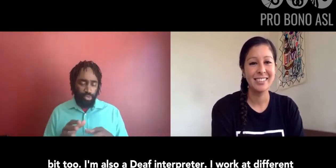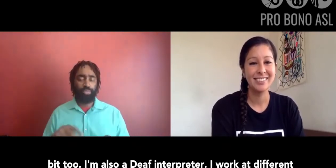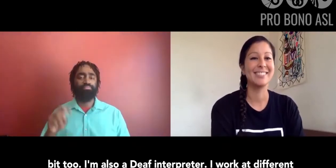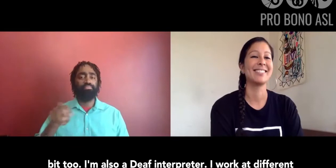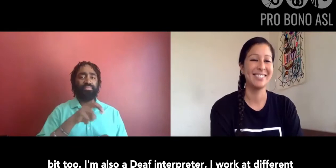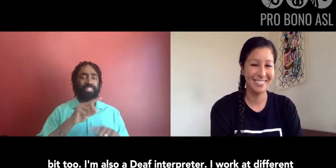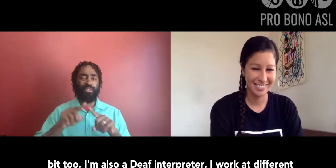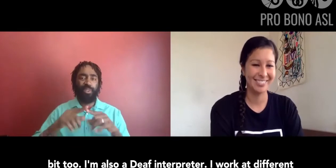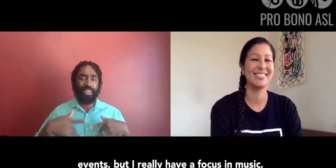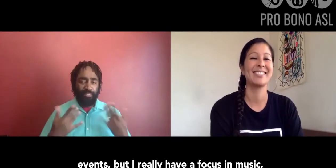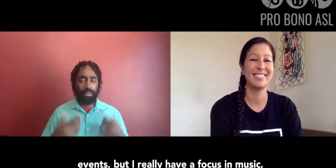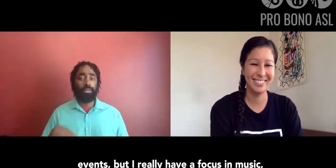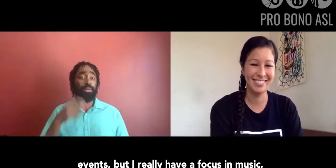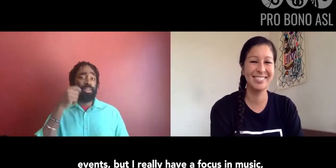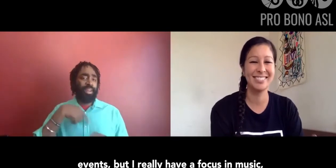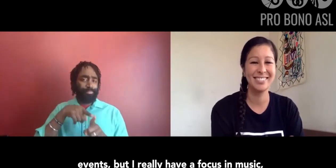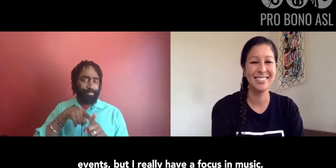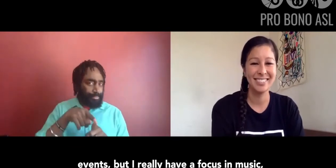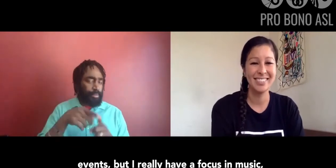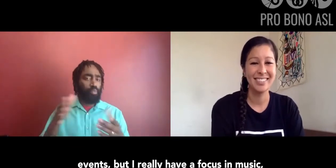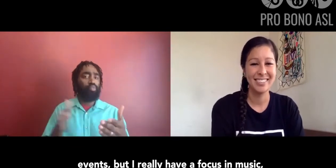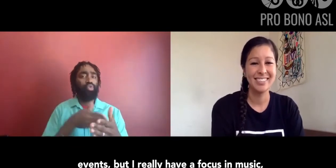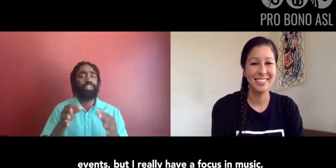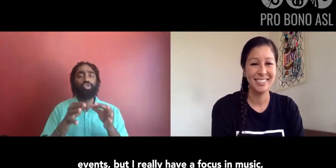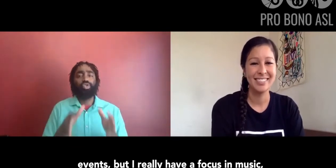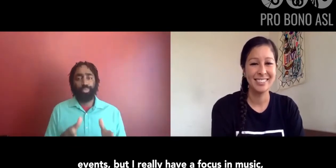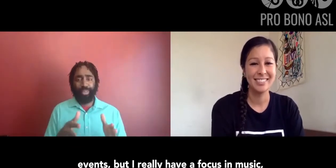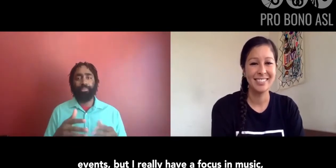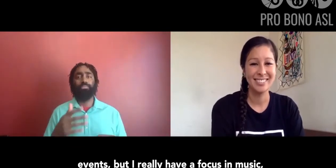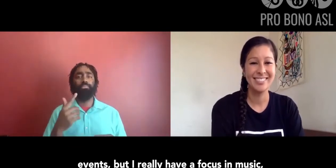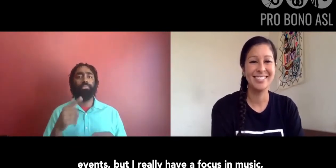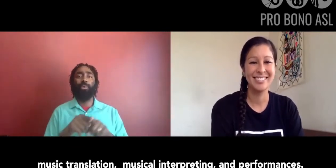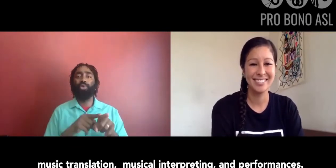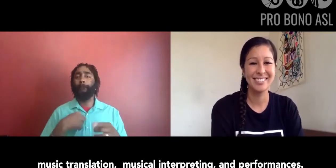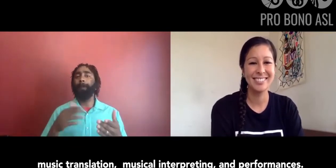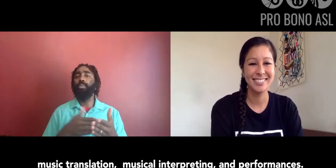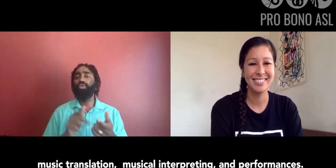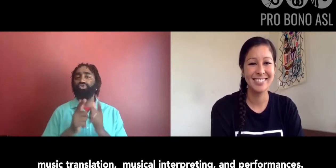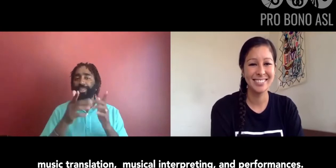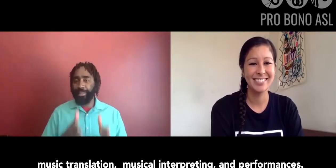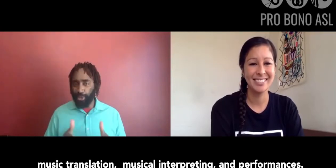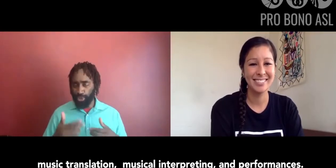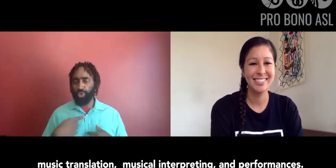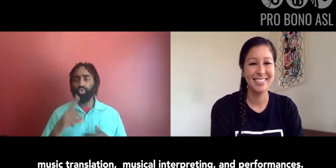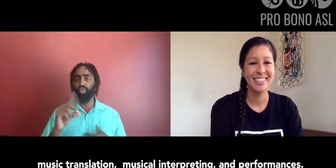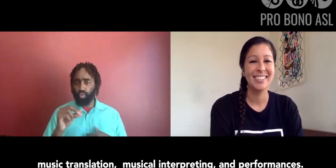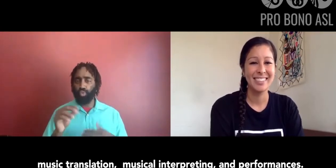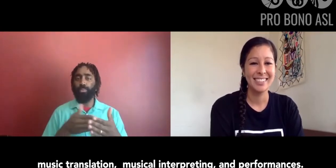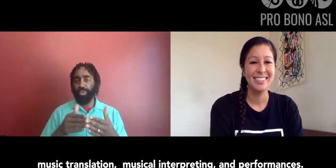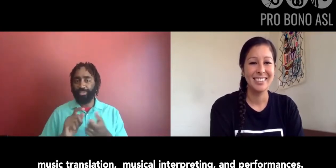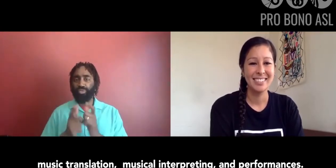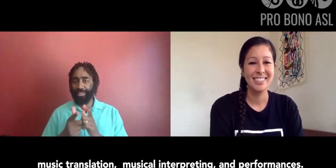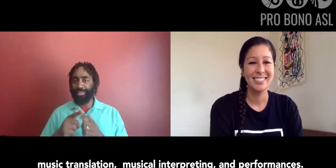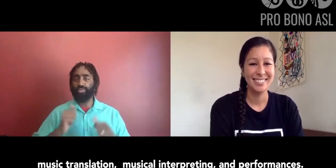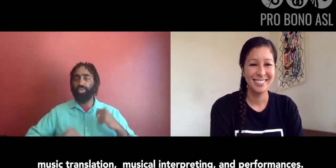interpreter, work at different events, but I really have a focus in music, music translations, musical